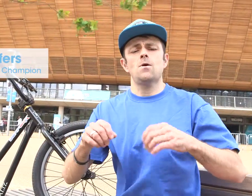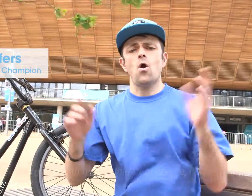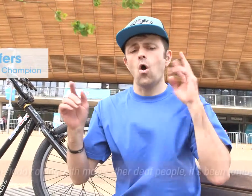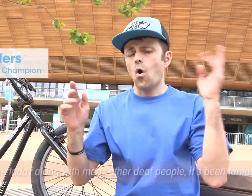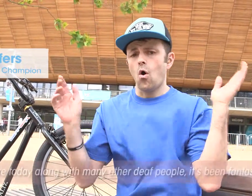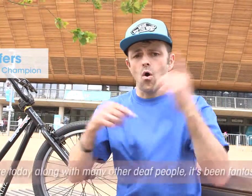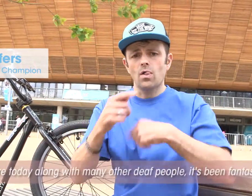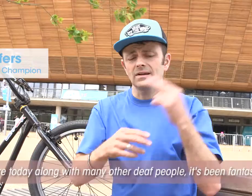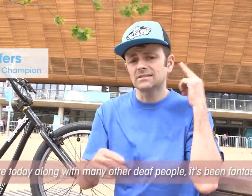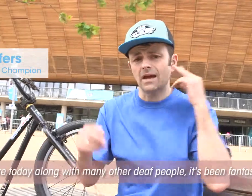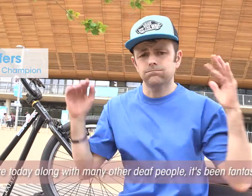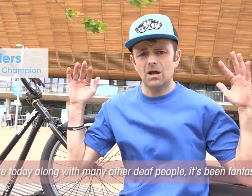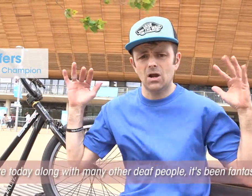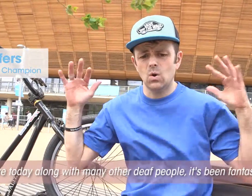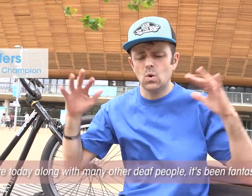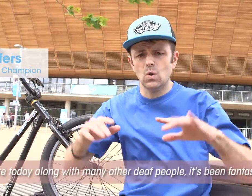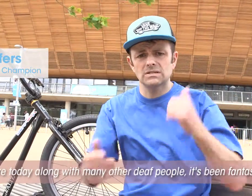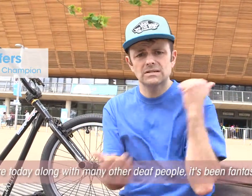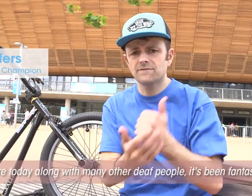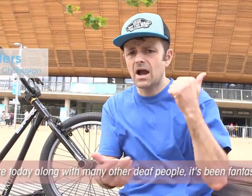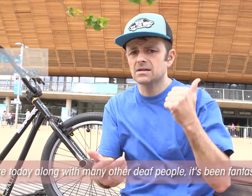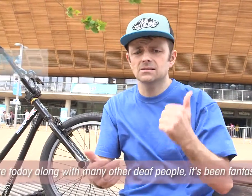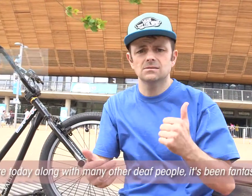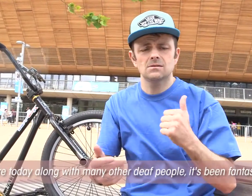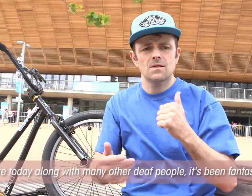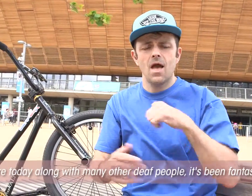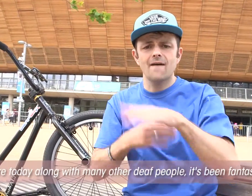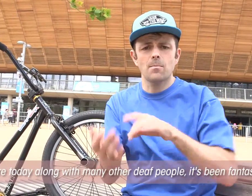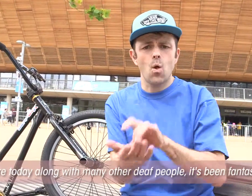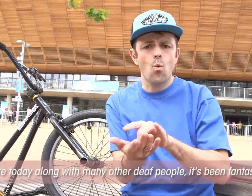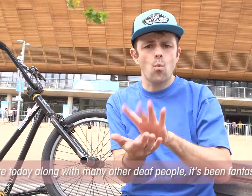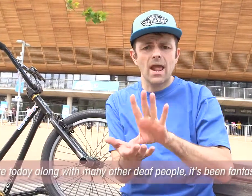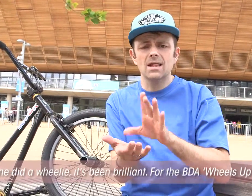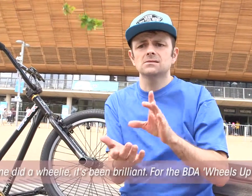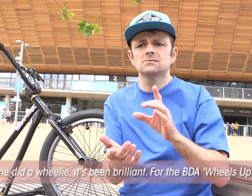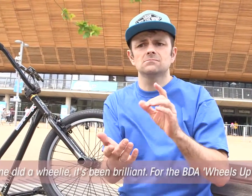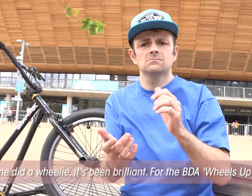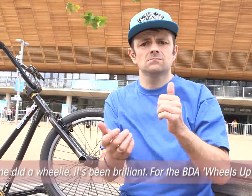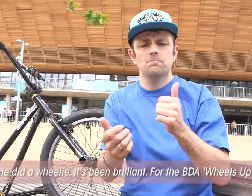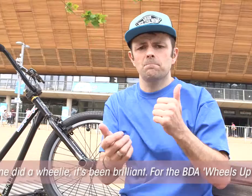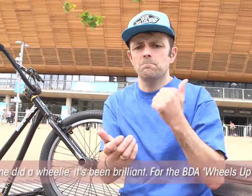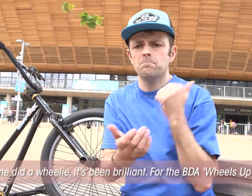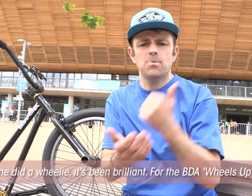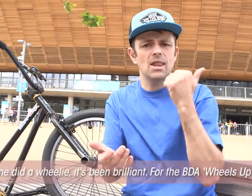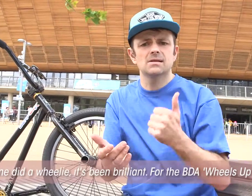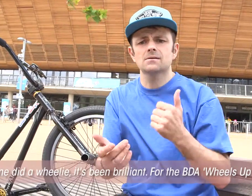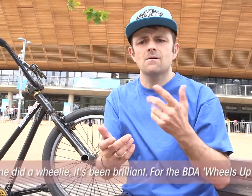I'm here today along with many other deaf people. It's been fantastic. Everyone did a wheelie. It's been brilliant